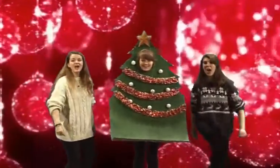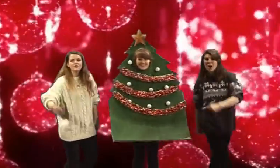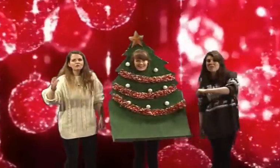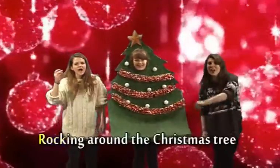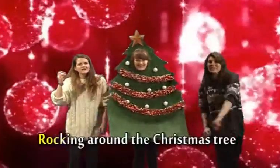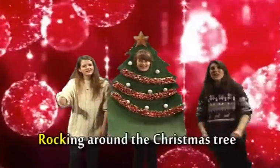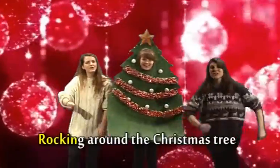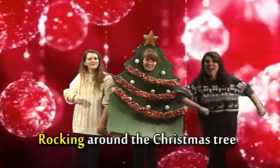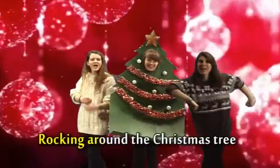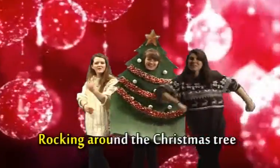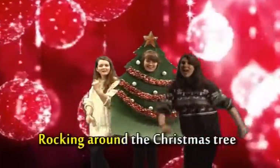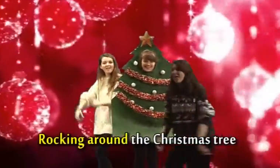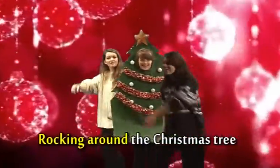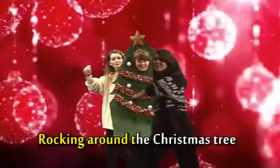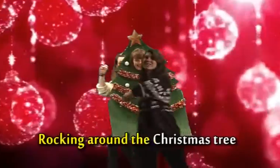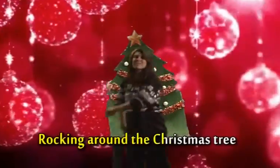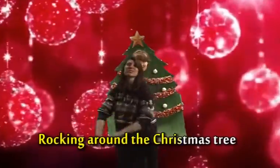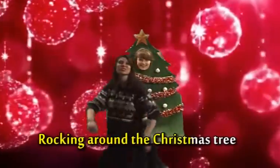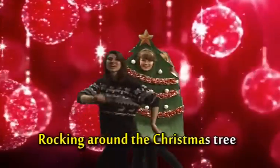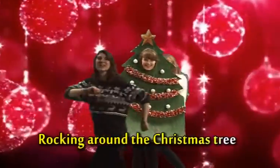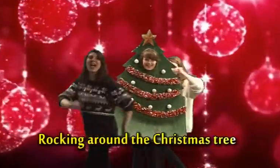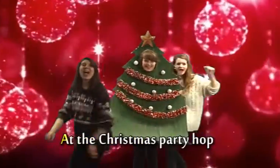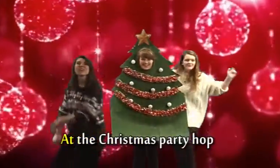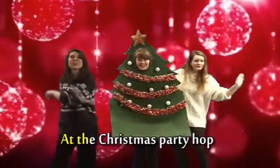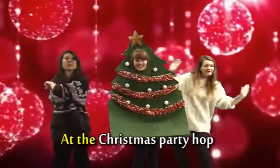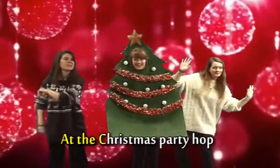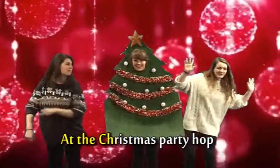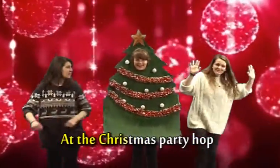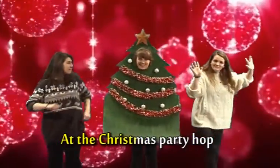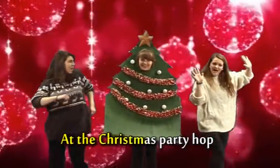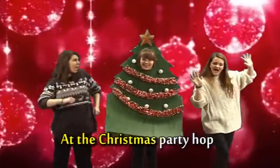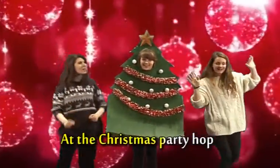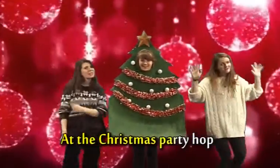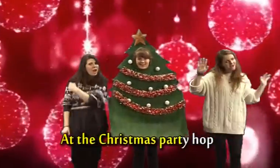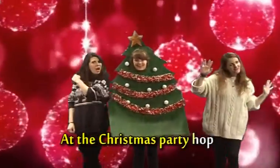Rocking around the Christmas tree. At the Christmas party hop.